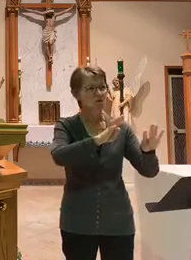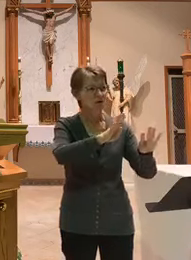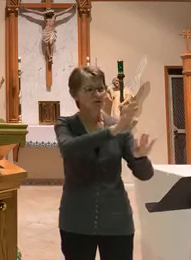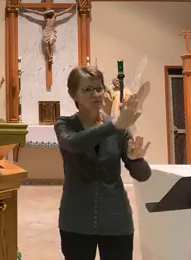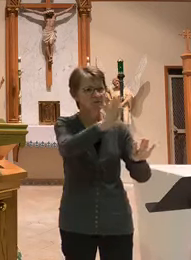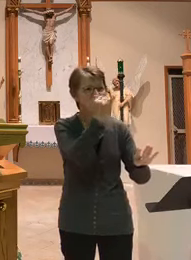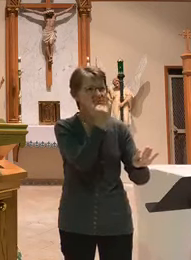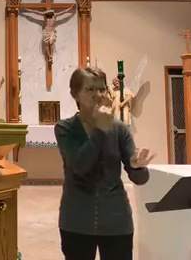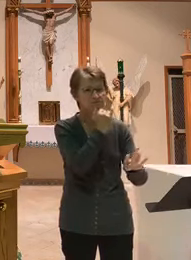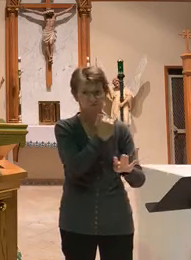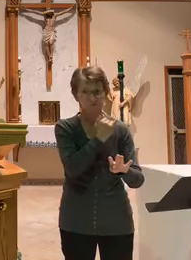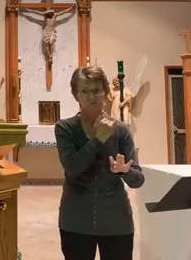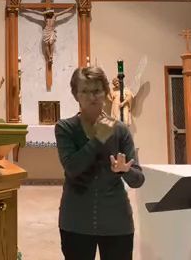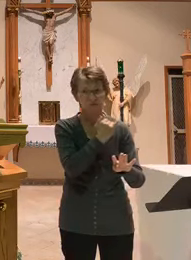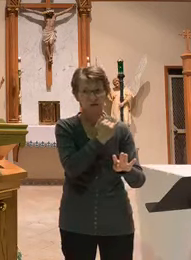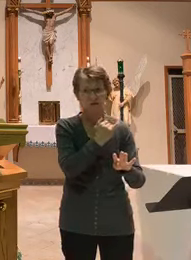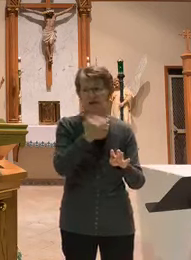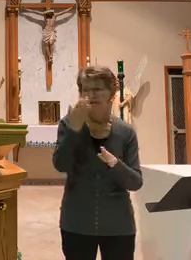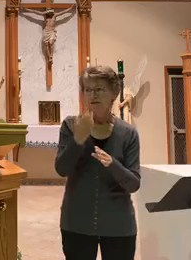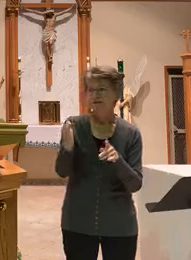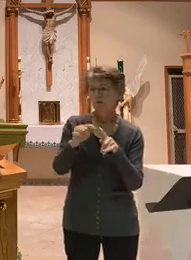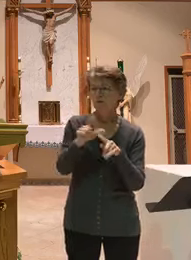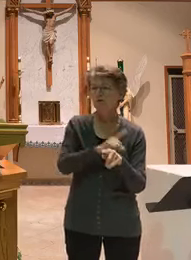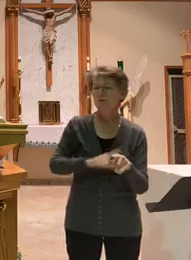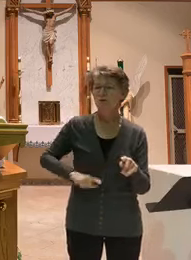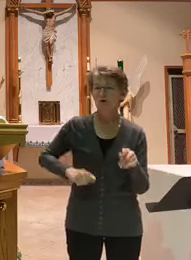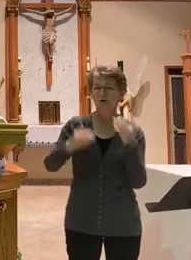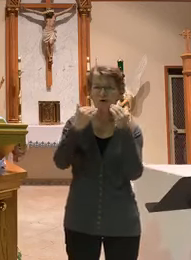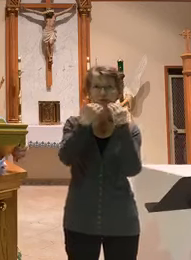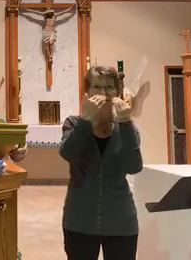The word of the Lord. Thanks be to God.